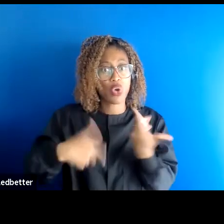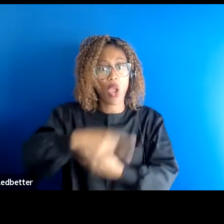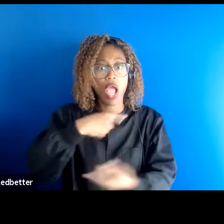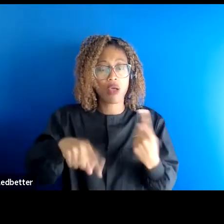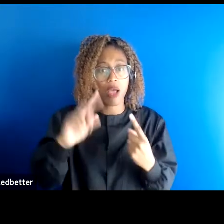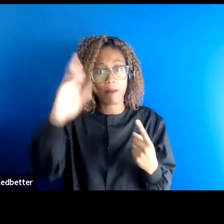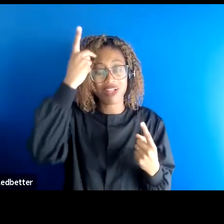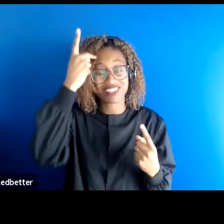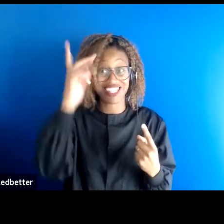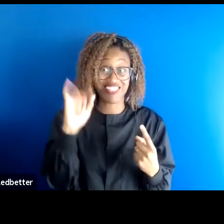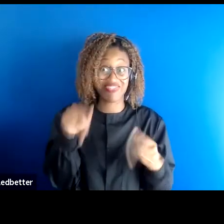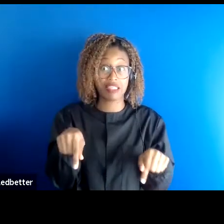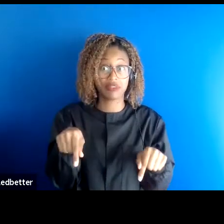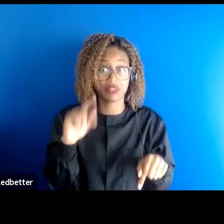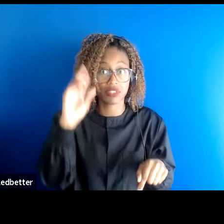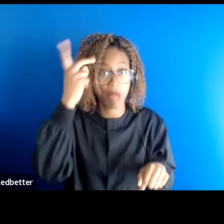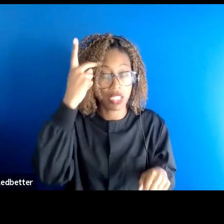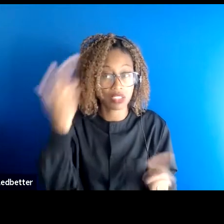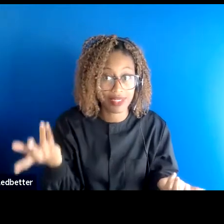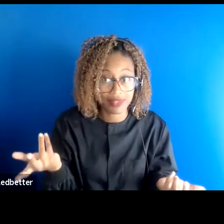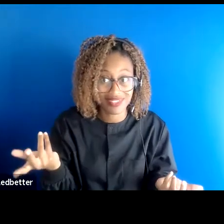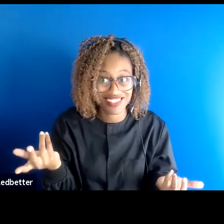be considered politics. But